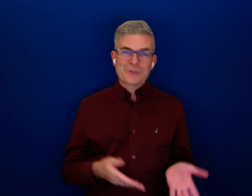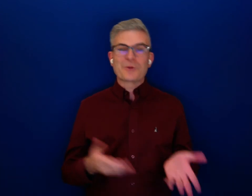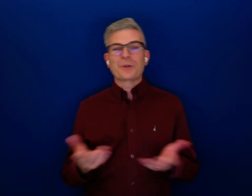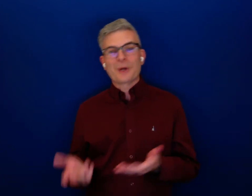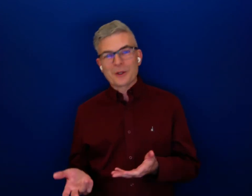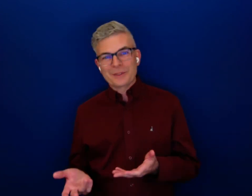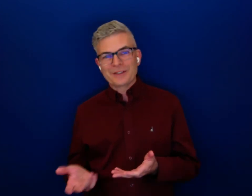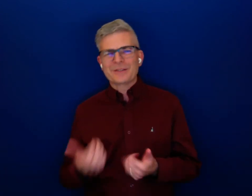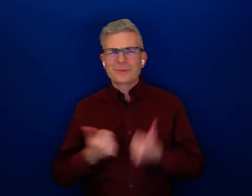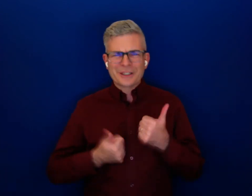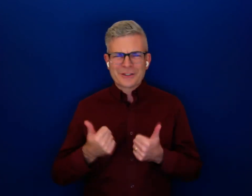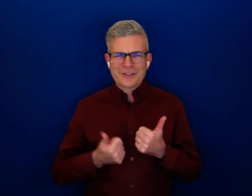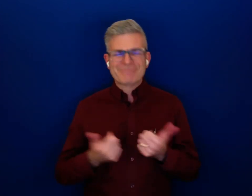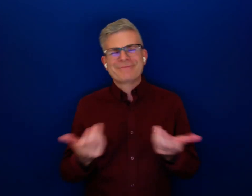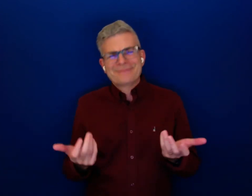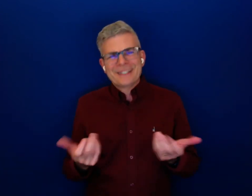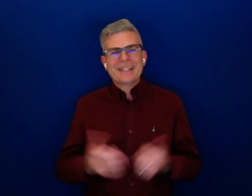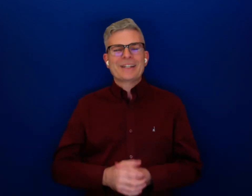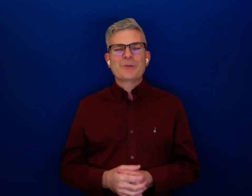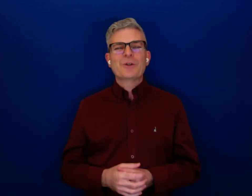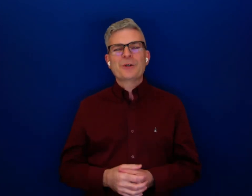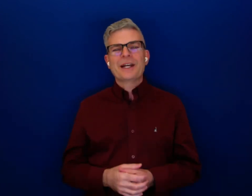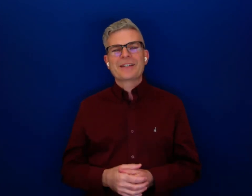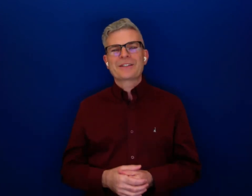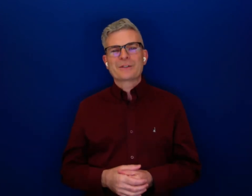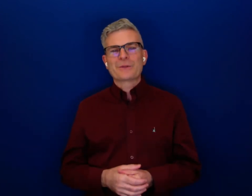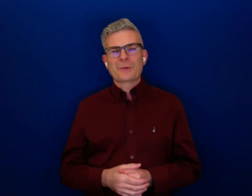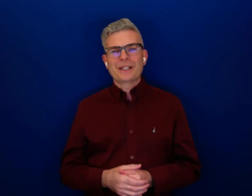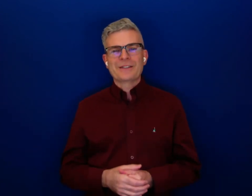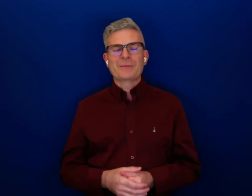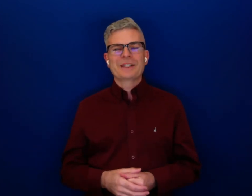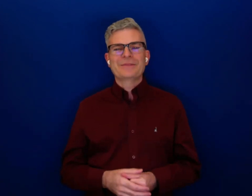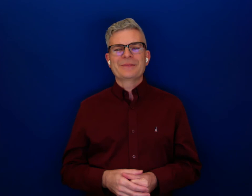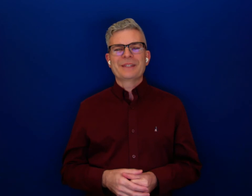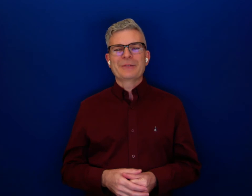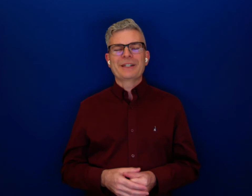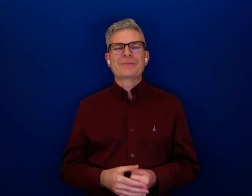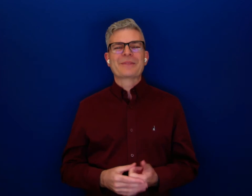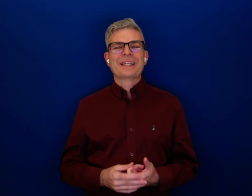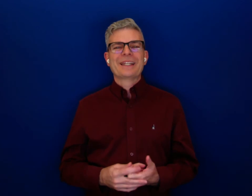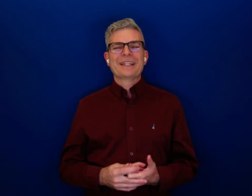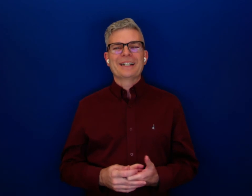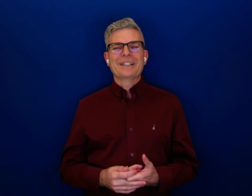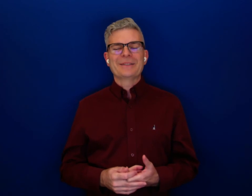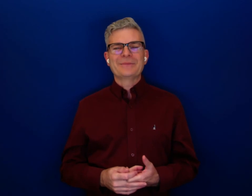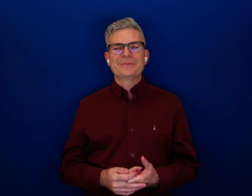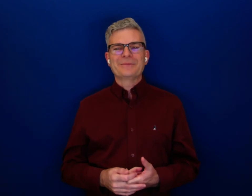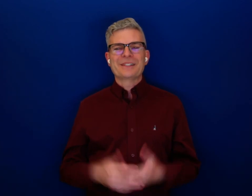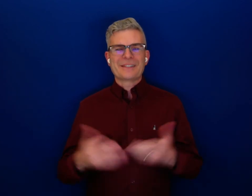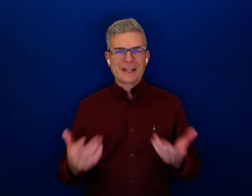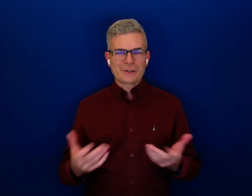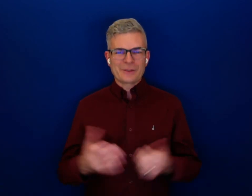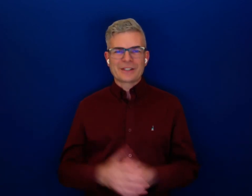or apartment, which you could ask different ways, but anyway, this is how you would sign